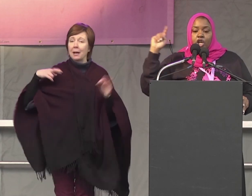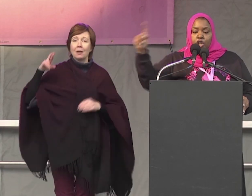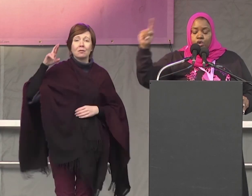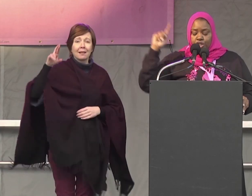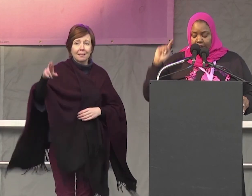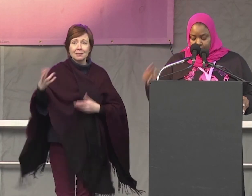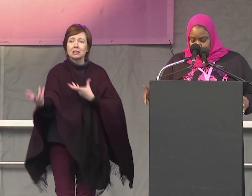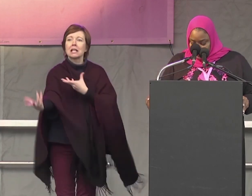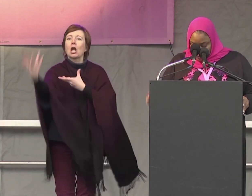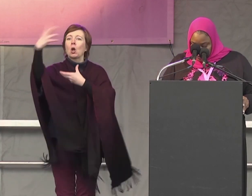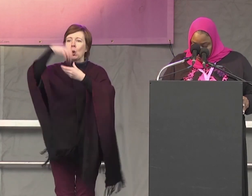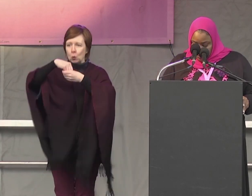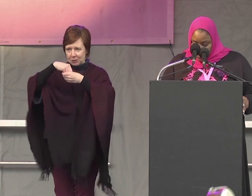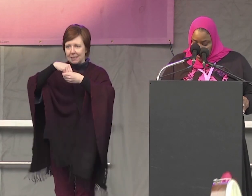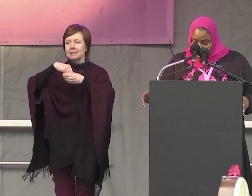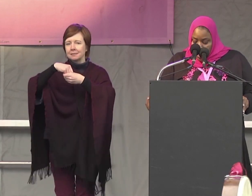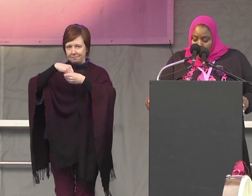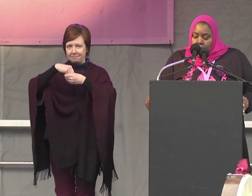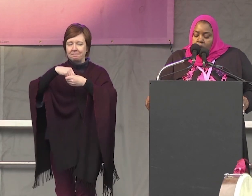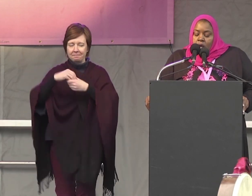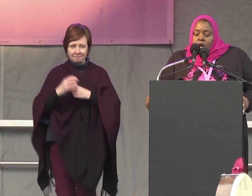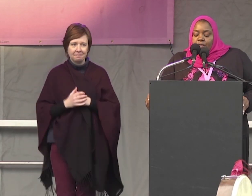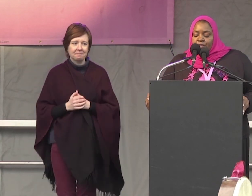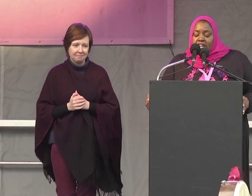religious inclusion.